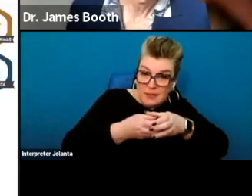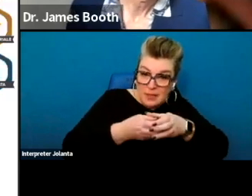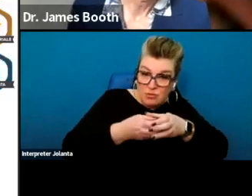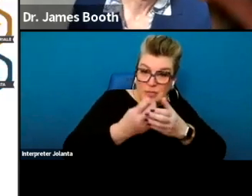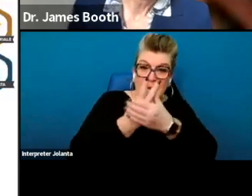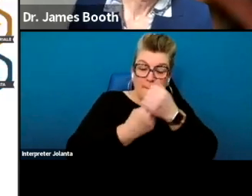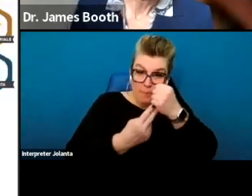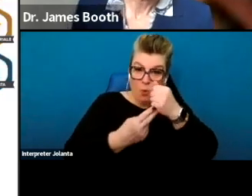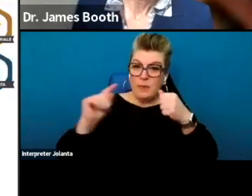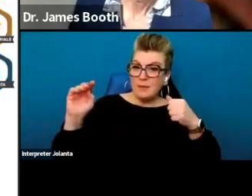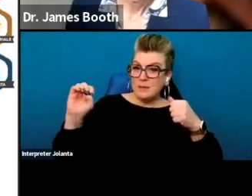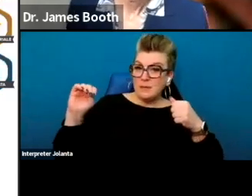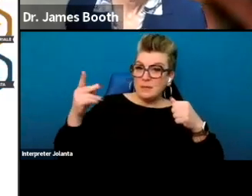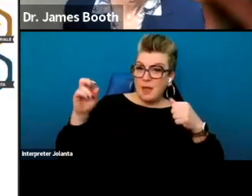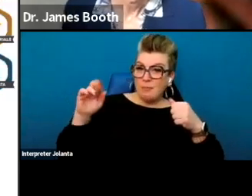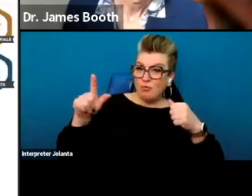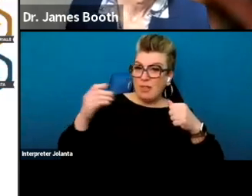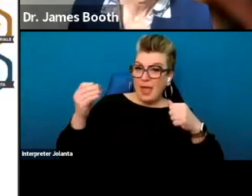frontal cortex. And the data